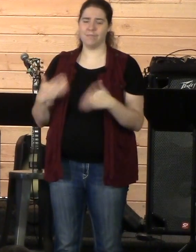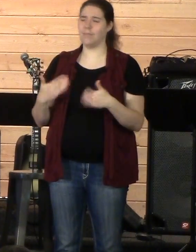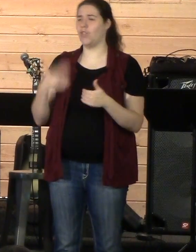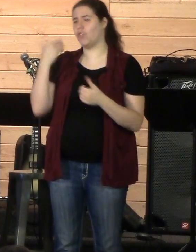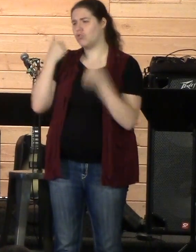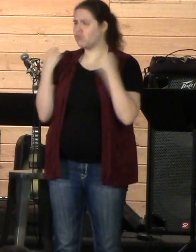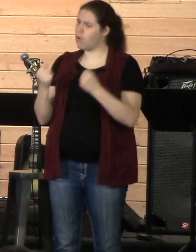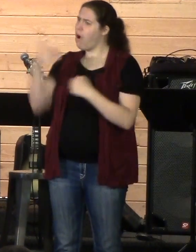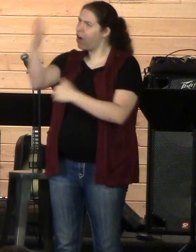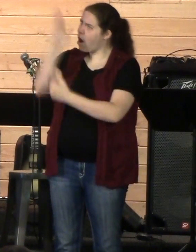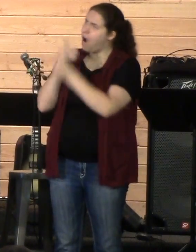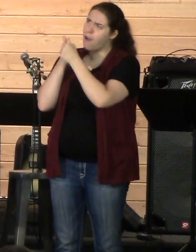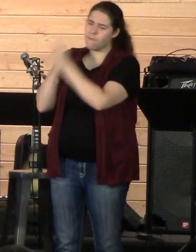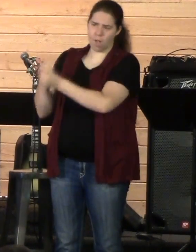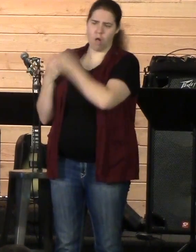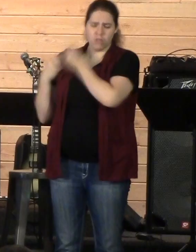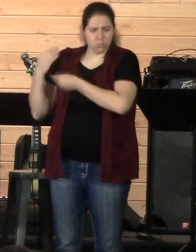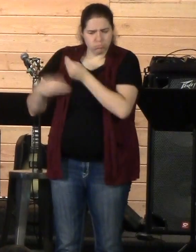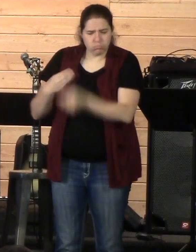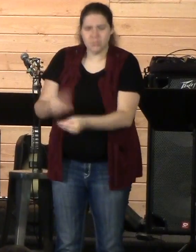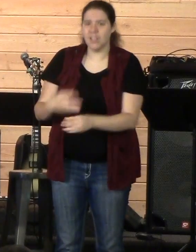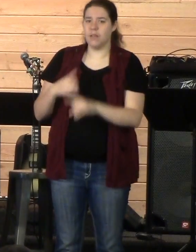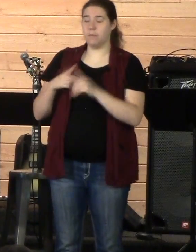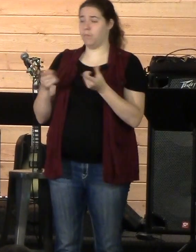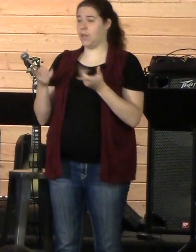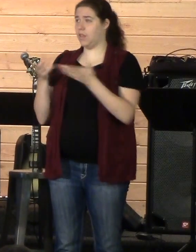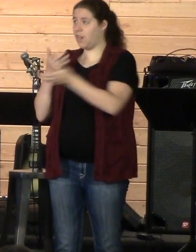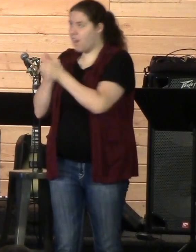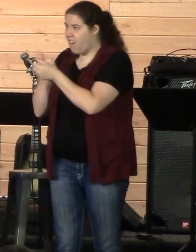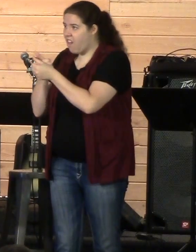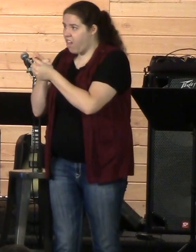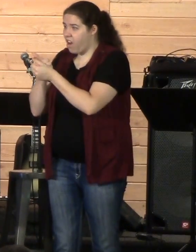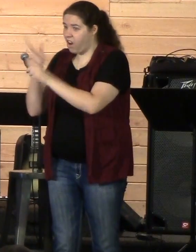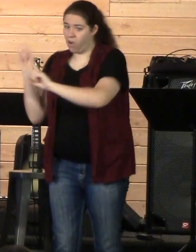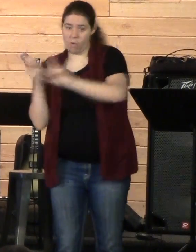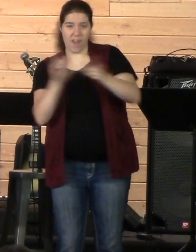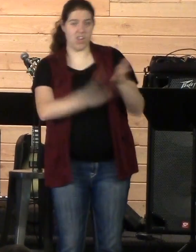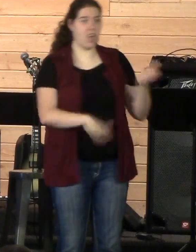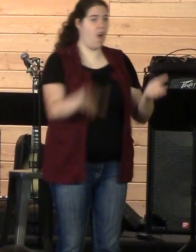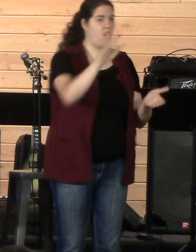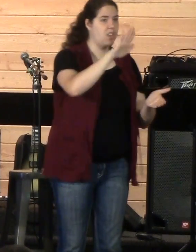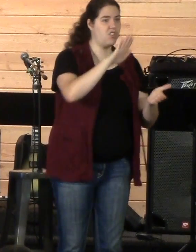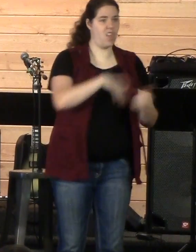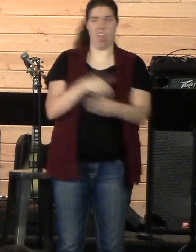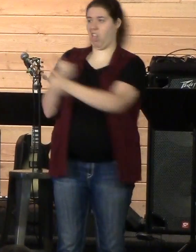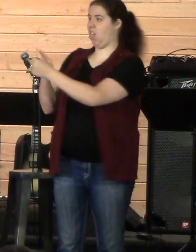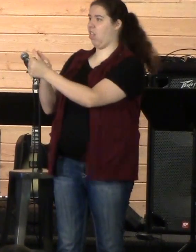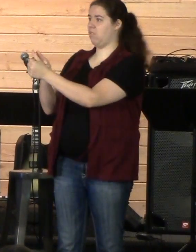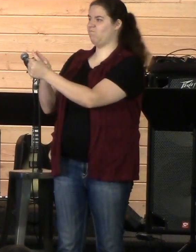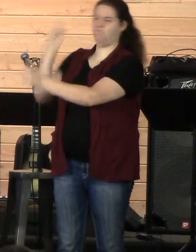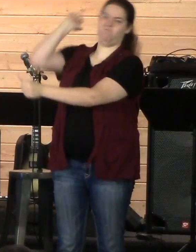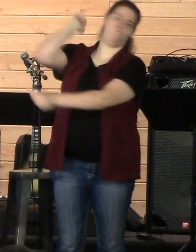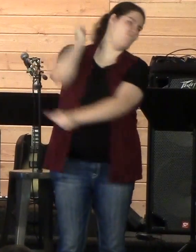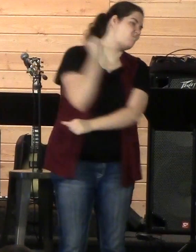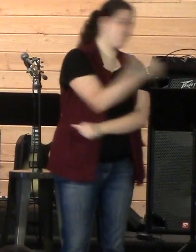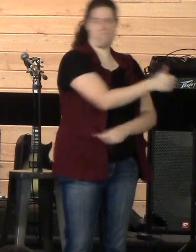really appreciate that. But I went to college, and I just somehow something unhooked. And I was like, whoa, and I was